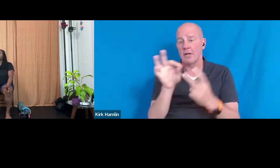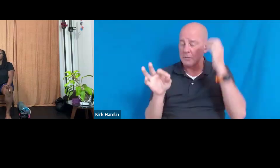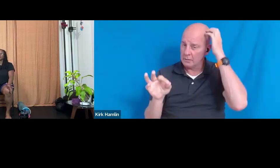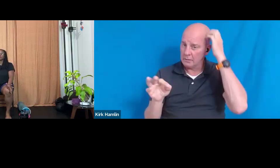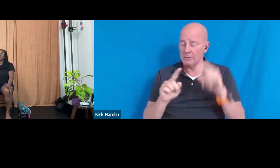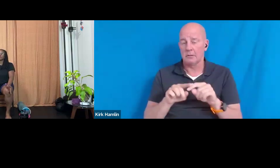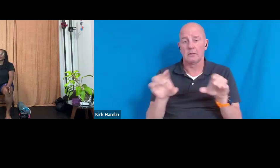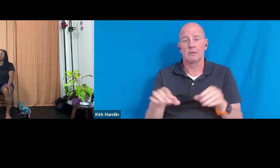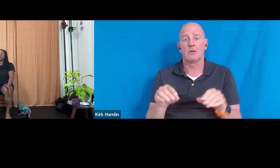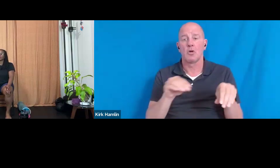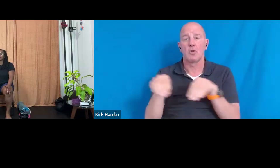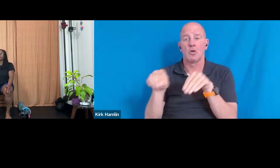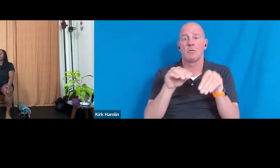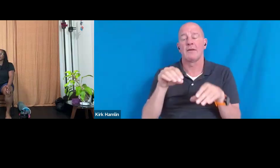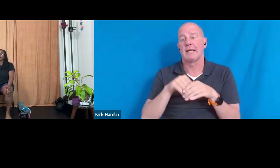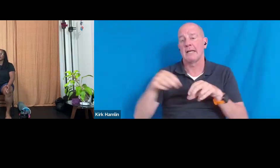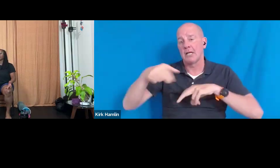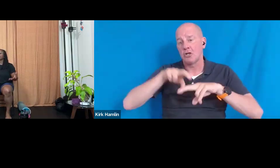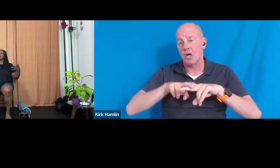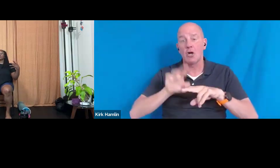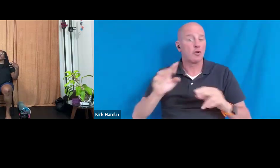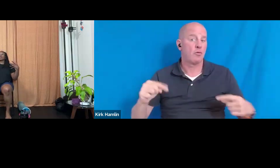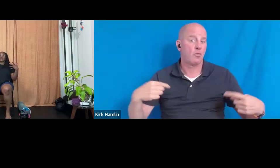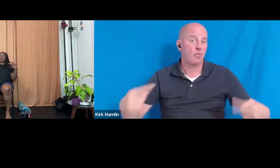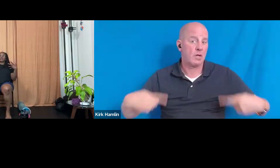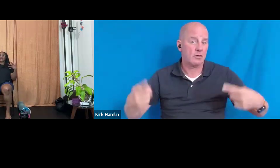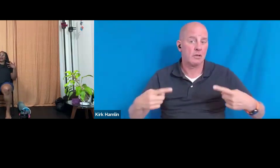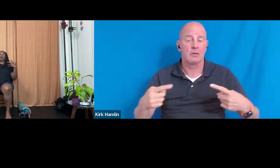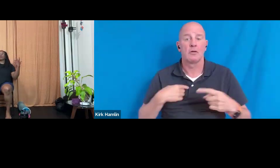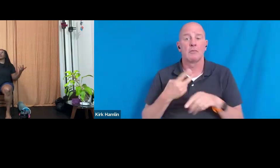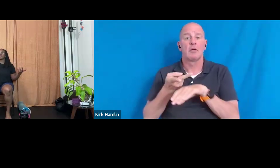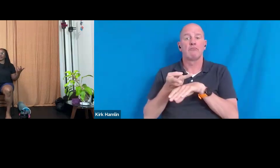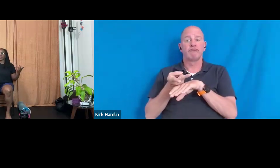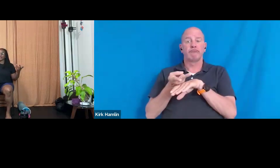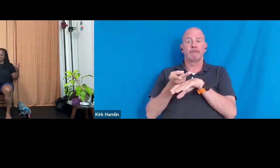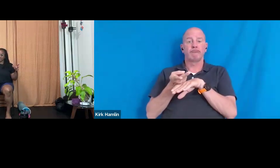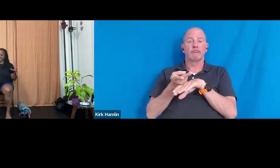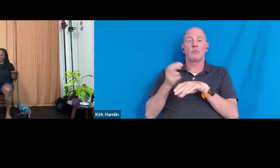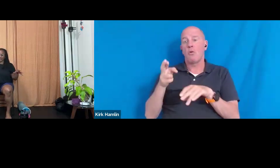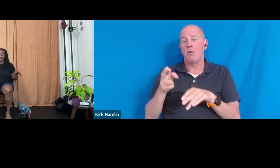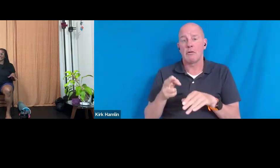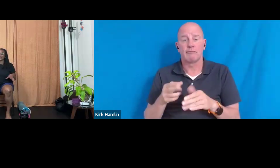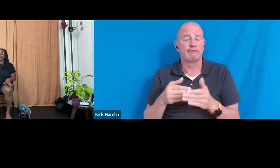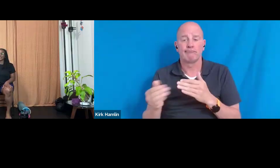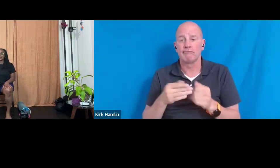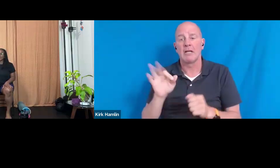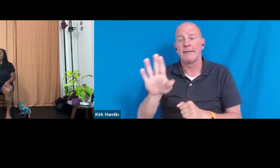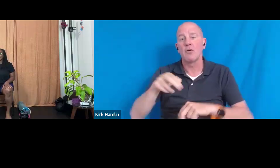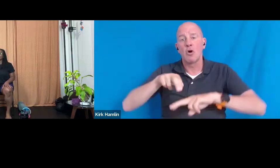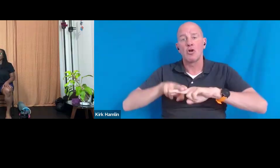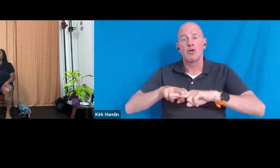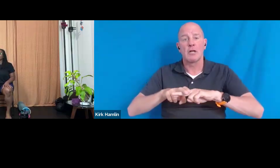the movement seated in a chair, in your wheelchair. You can be reclined, leaning back, or not, as long as the chair is